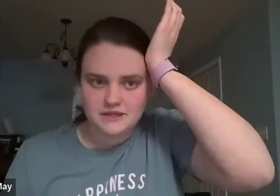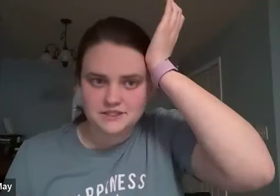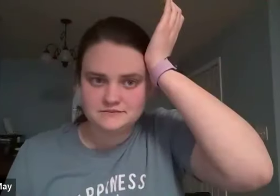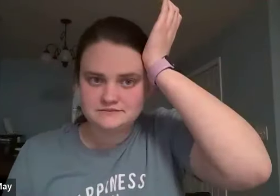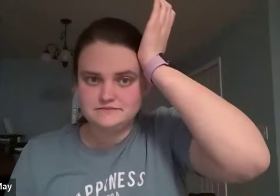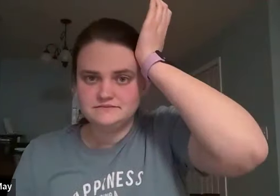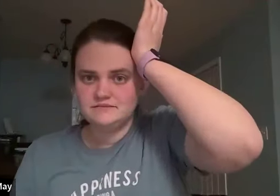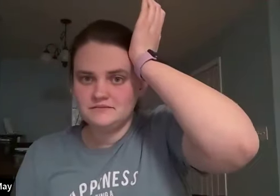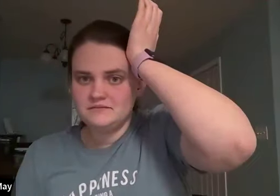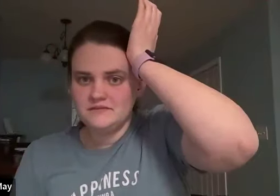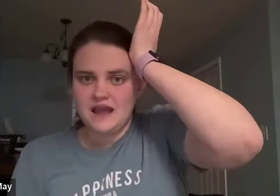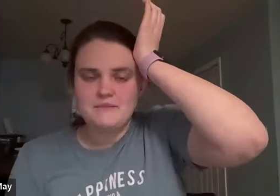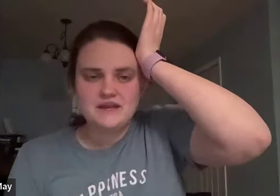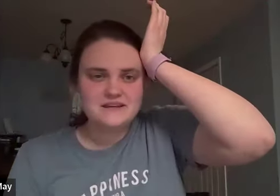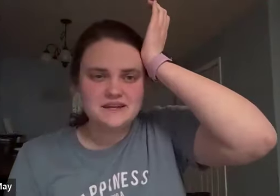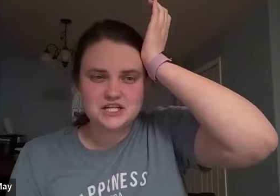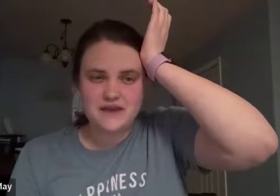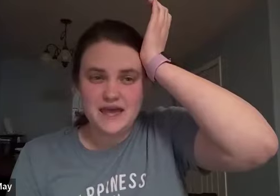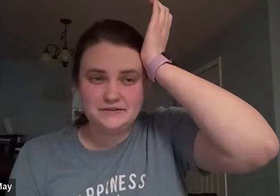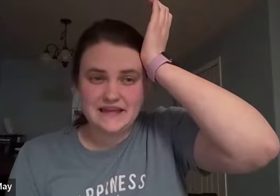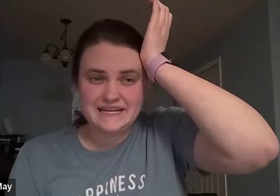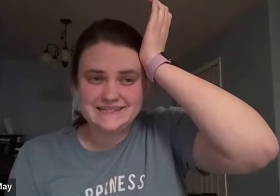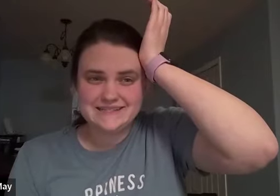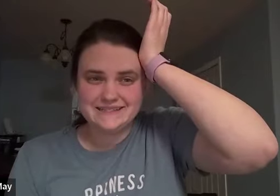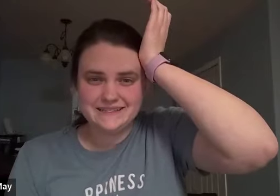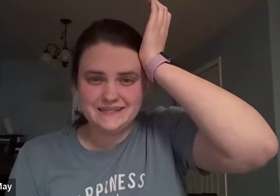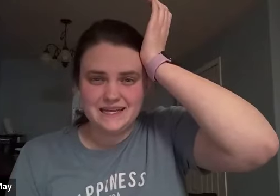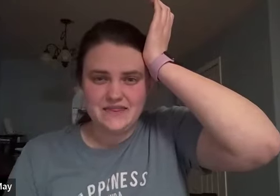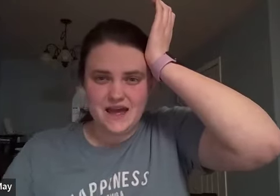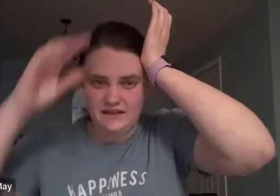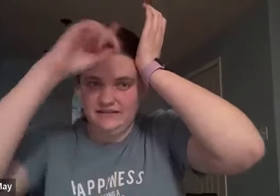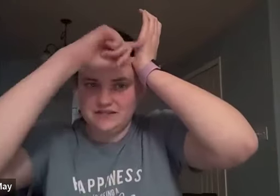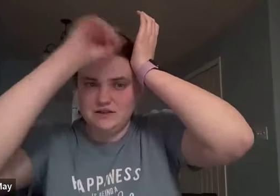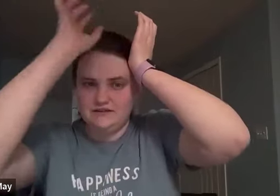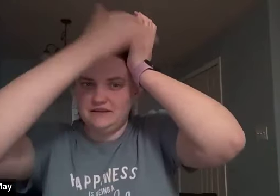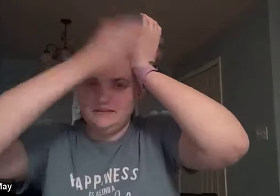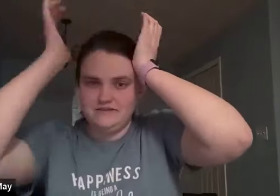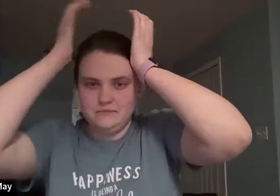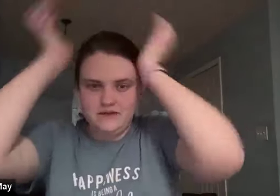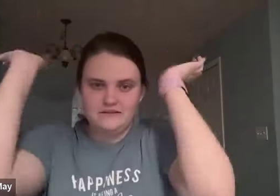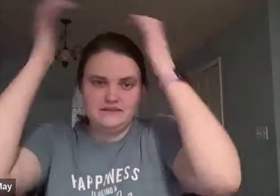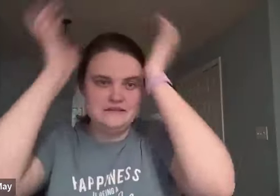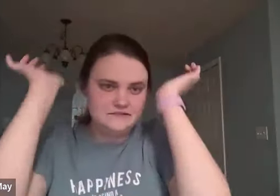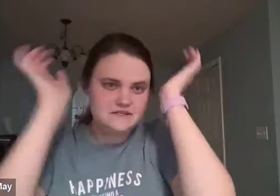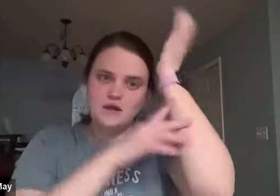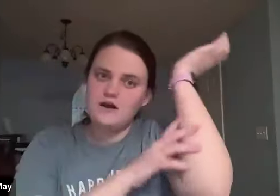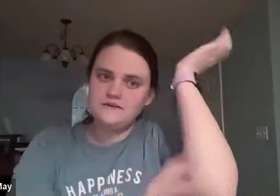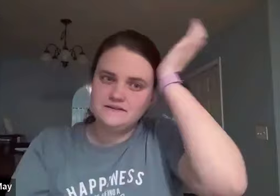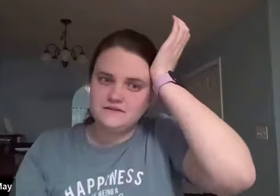Cabbage. I make the connection of a head of lettuce, and that like these are like the leaves coming off of